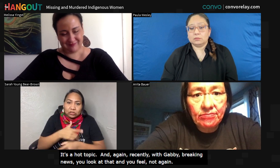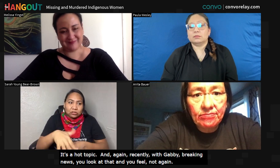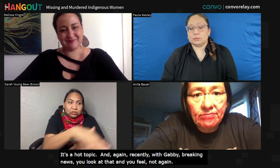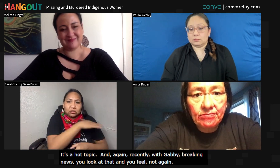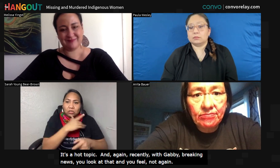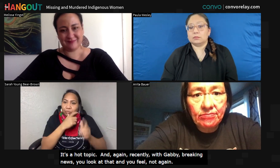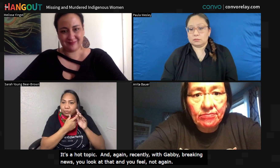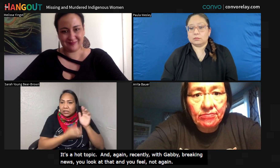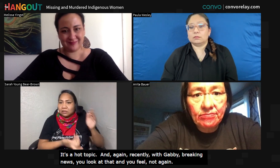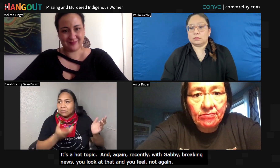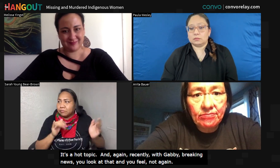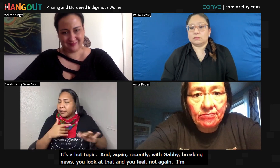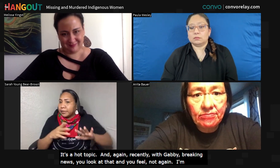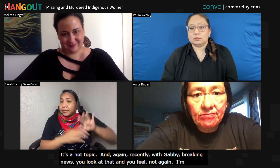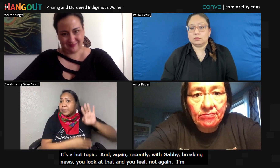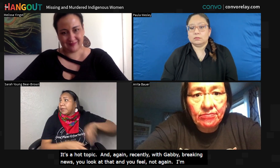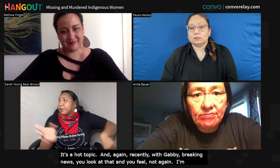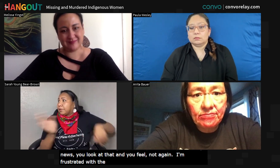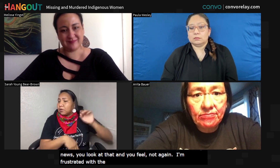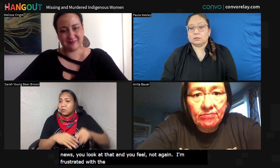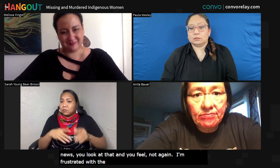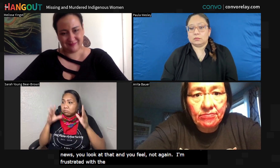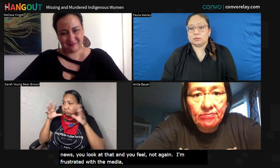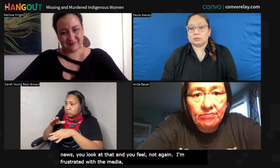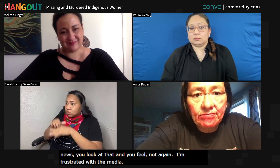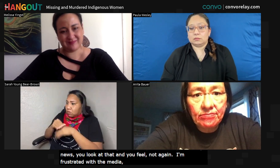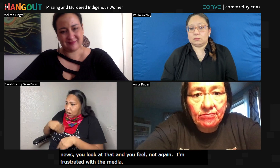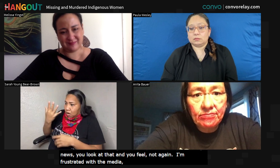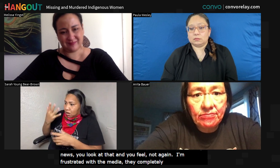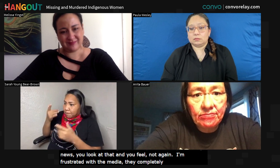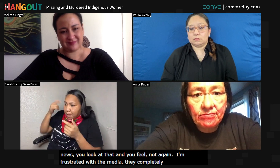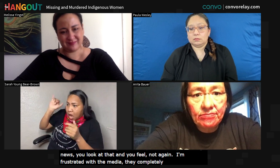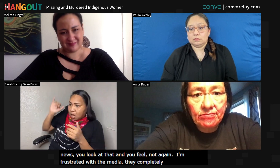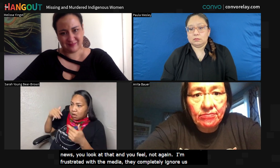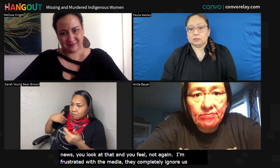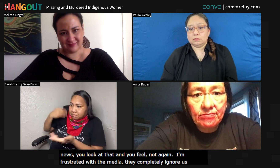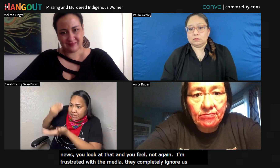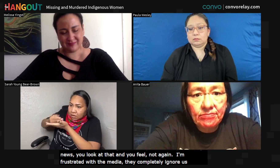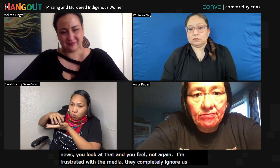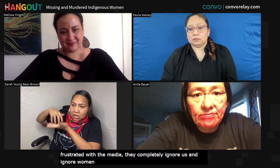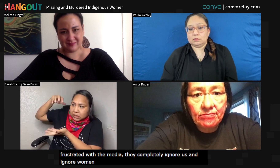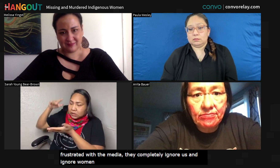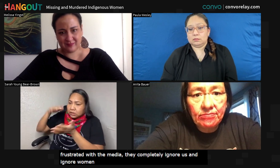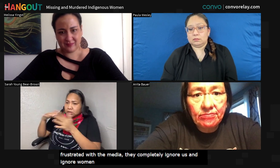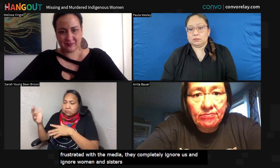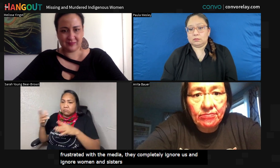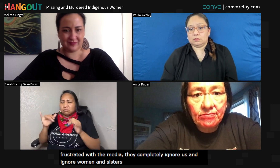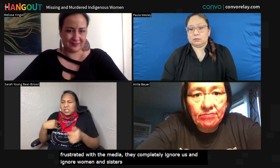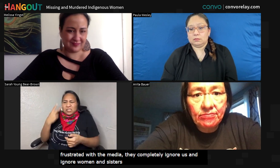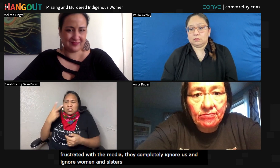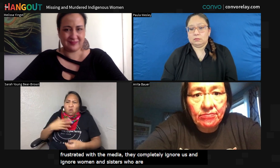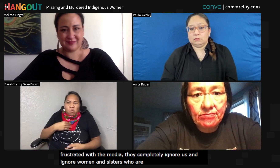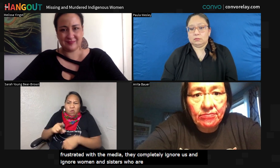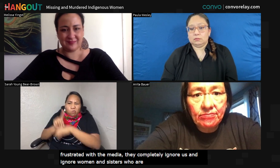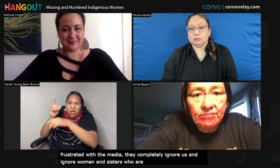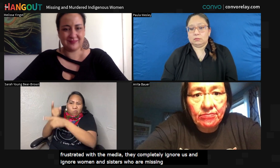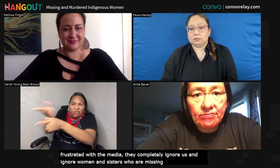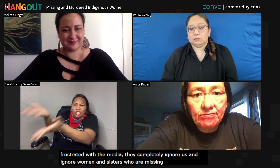ignore our women and sisters who are missing. And they focus on the white people, blondes, people who have